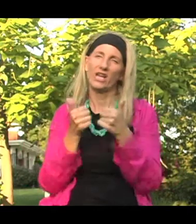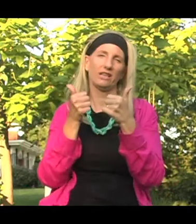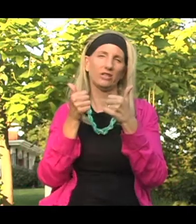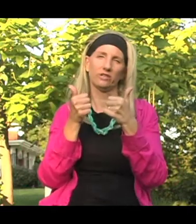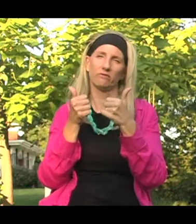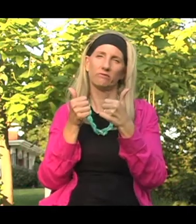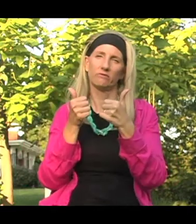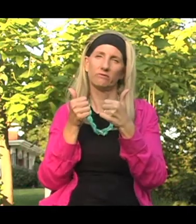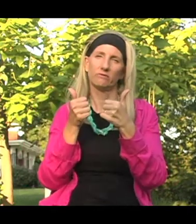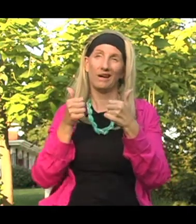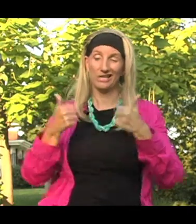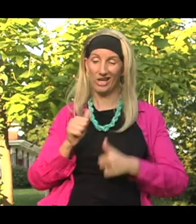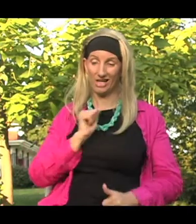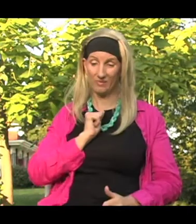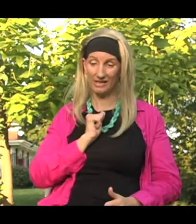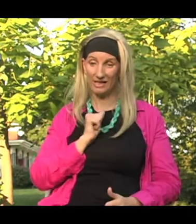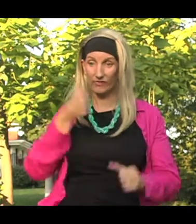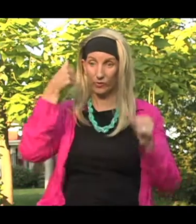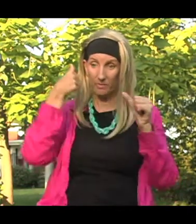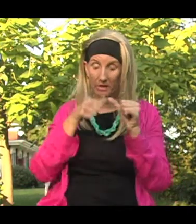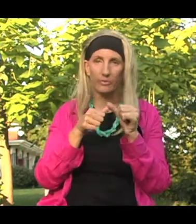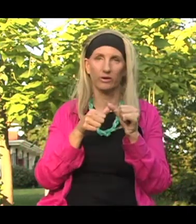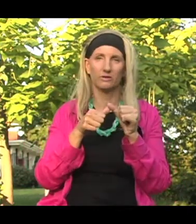challenge you. I challenge myself to remember,